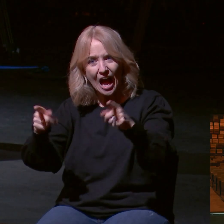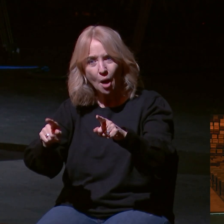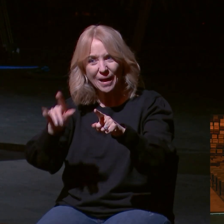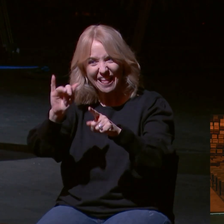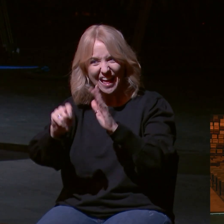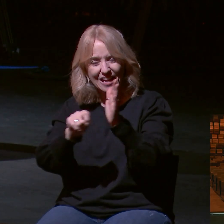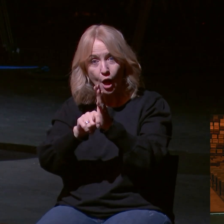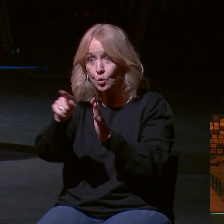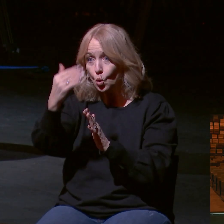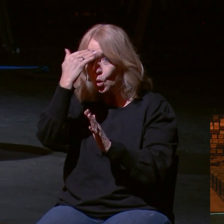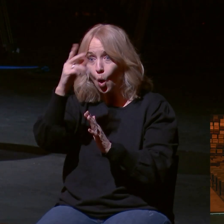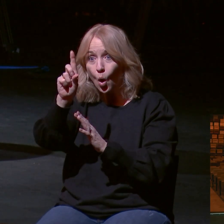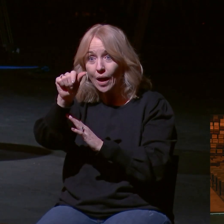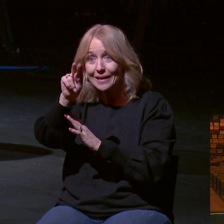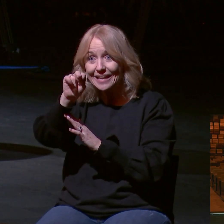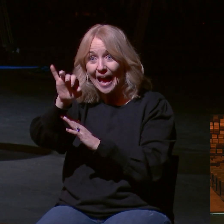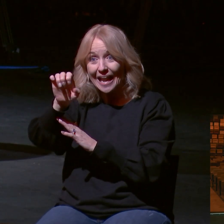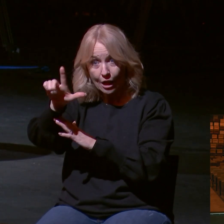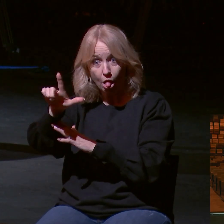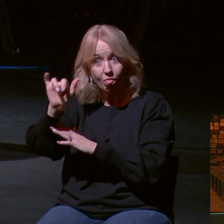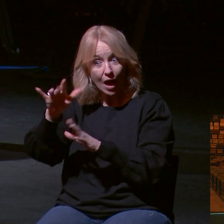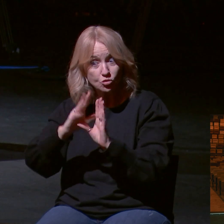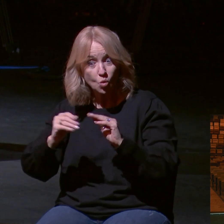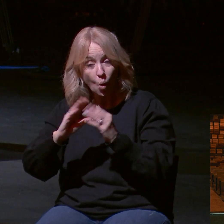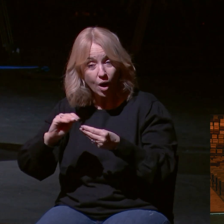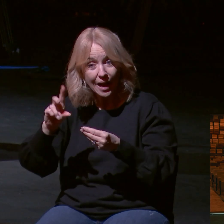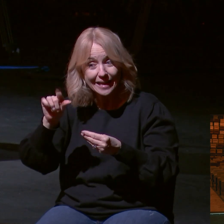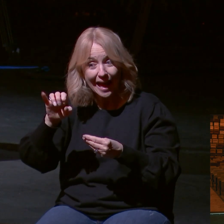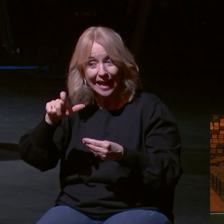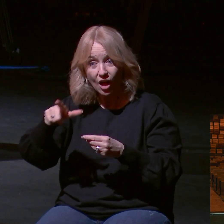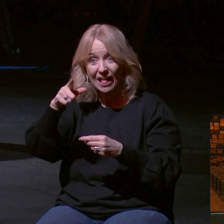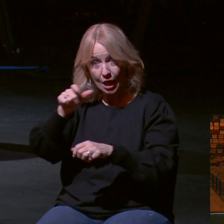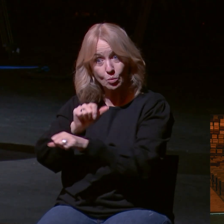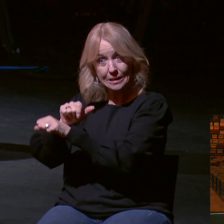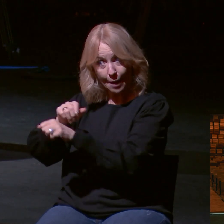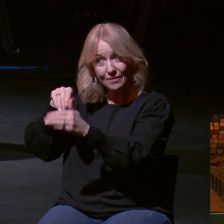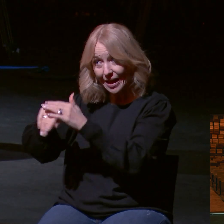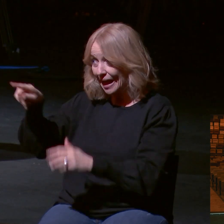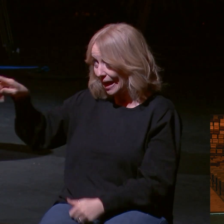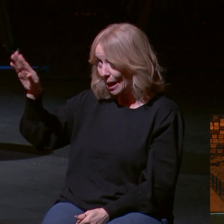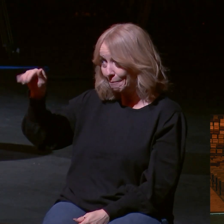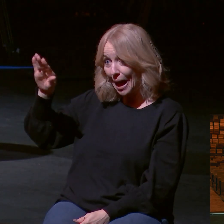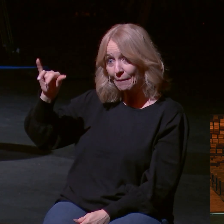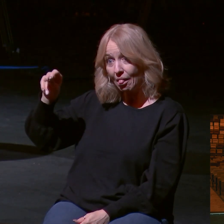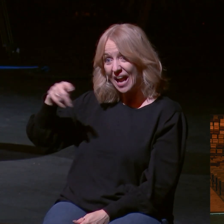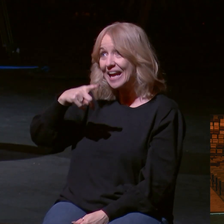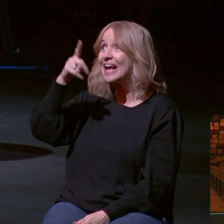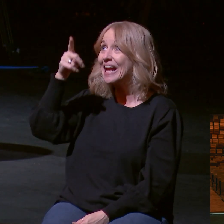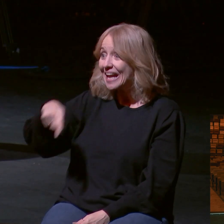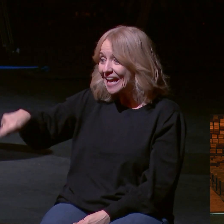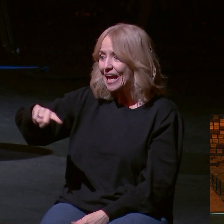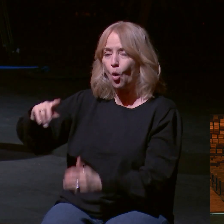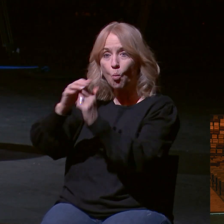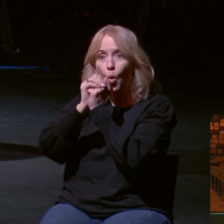Daniel, one of the more well-known people in the Old Testament, one of the captives in Babylon, who worshiped God despite it being against the law.